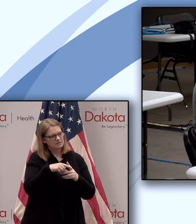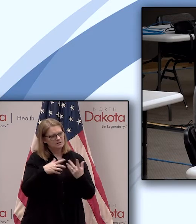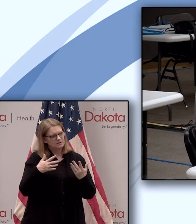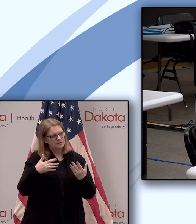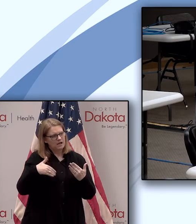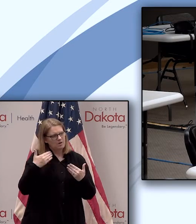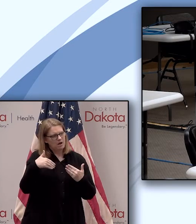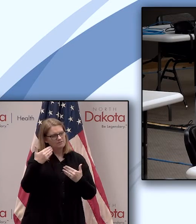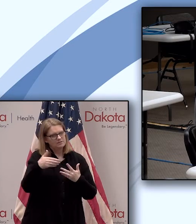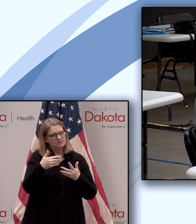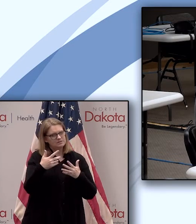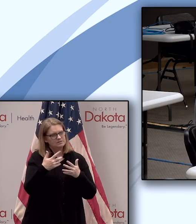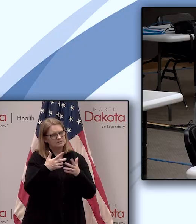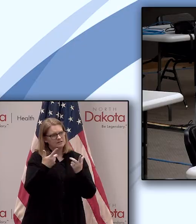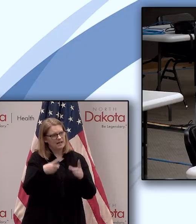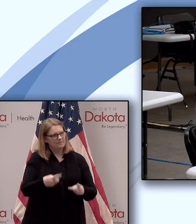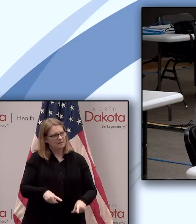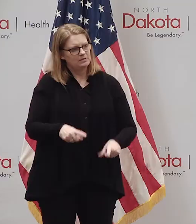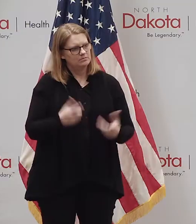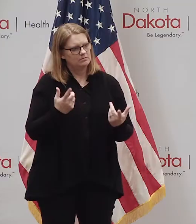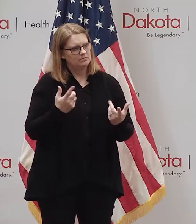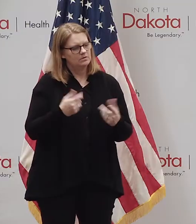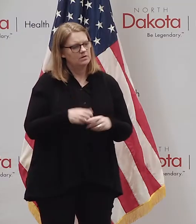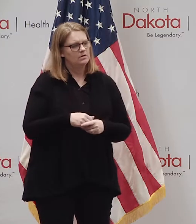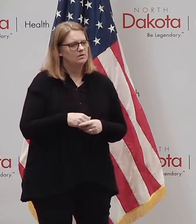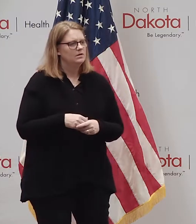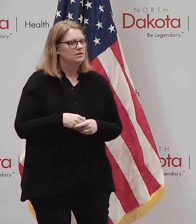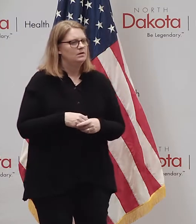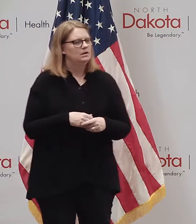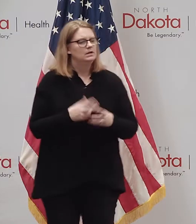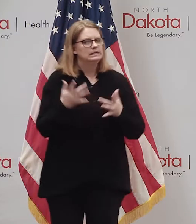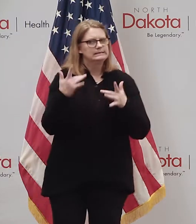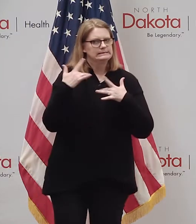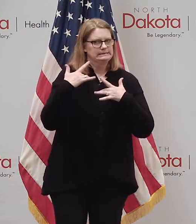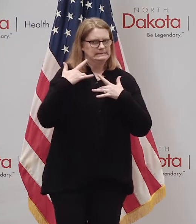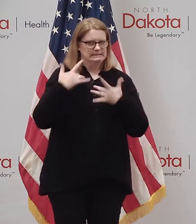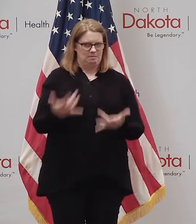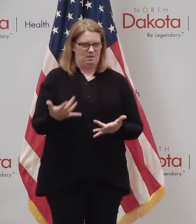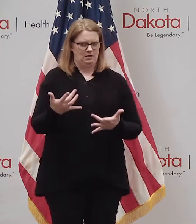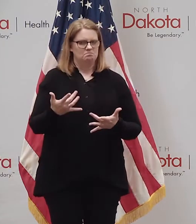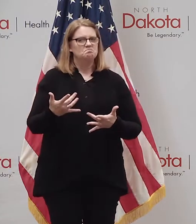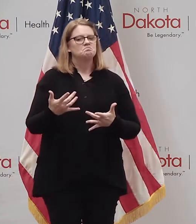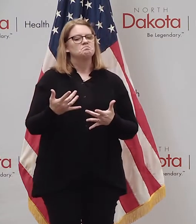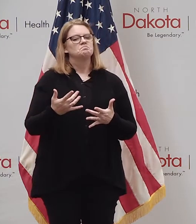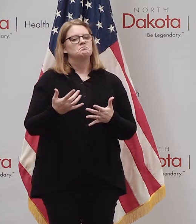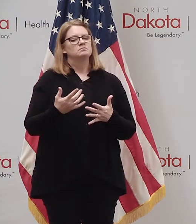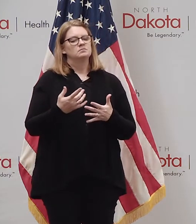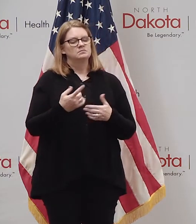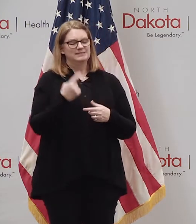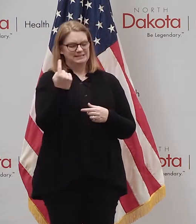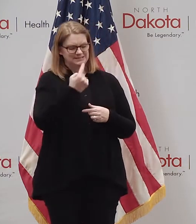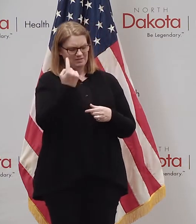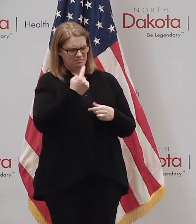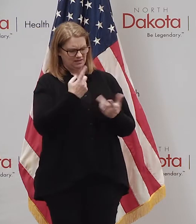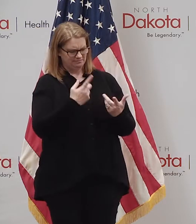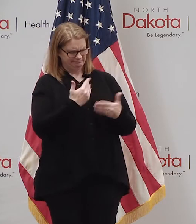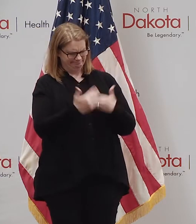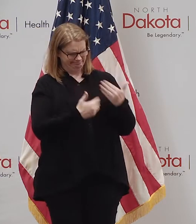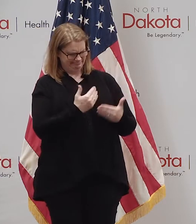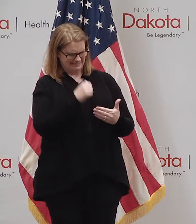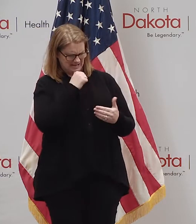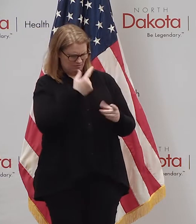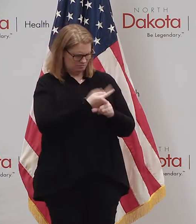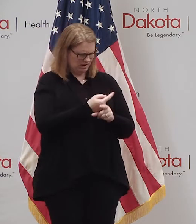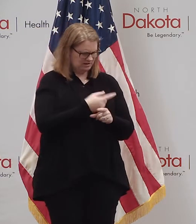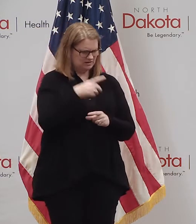just in the normal course of your work? So normally, any time that something doesn't work right or QC